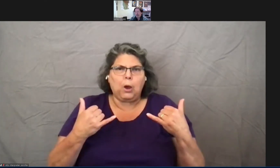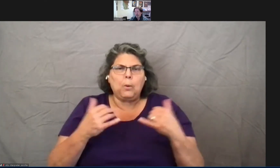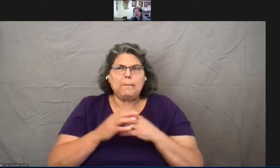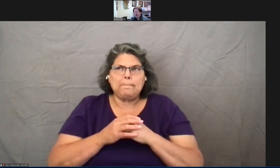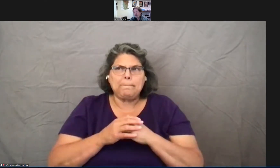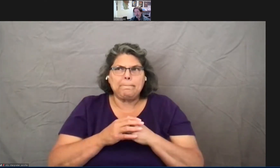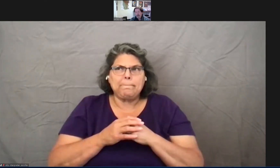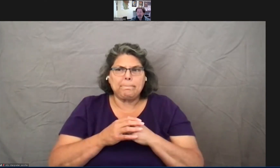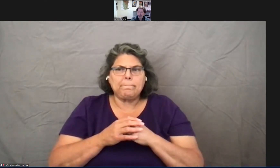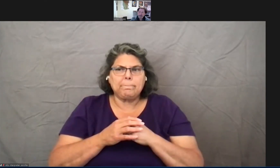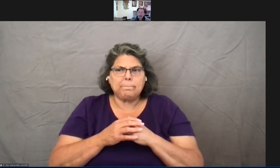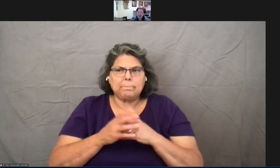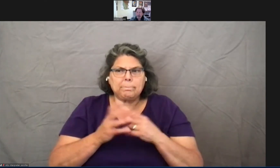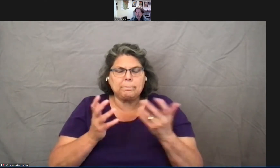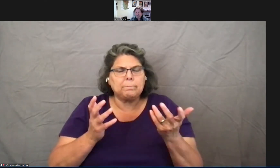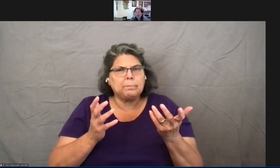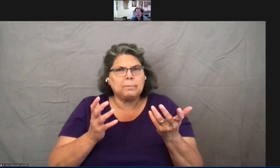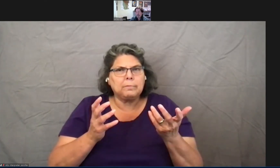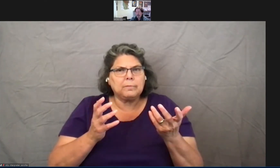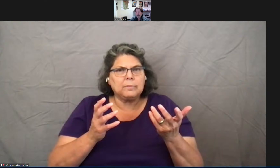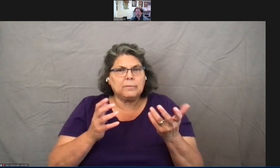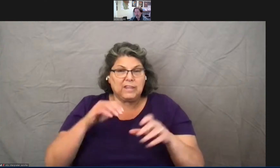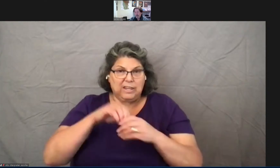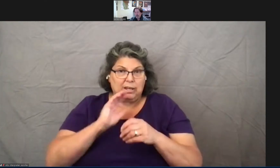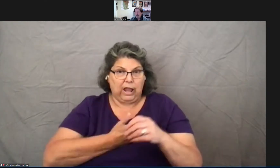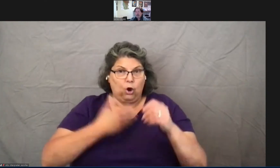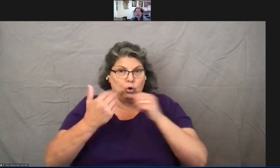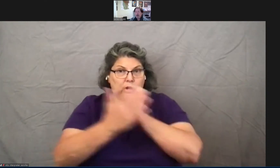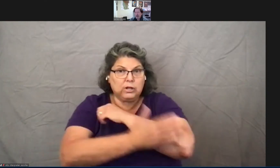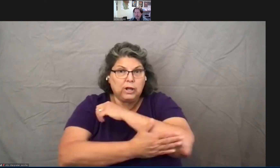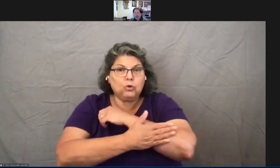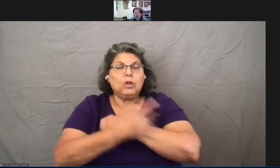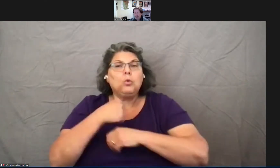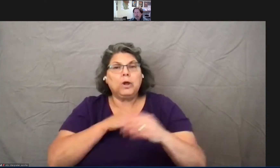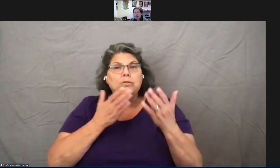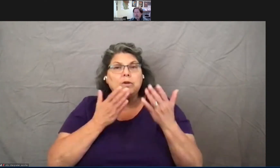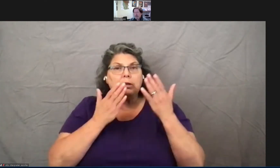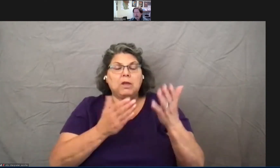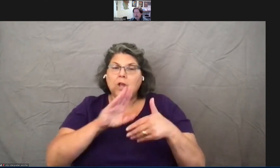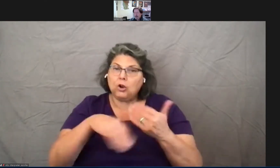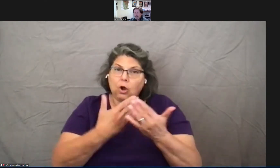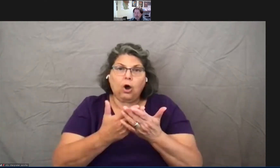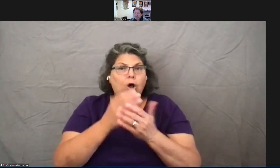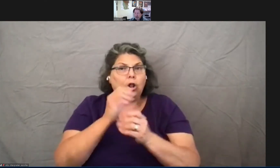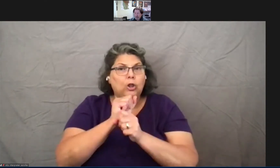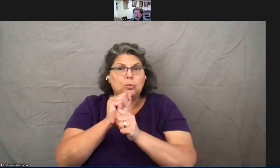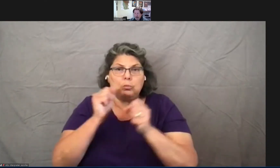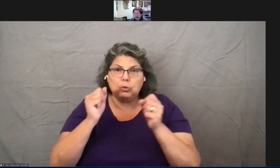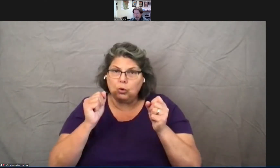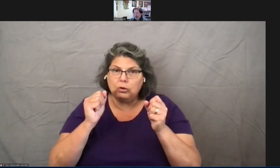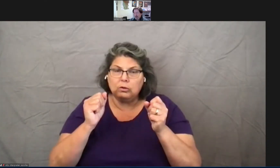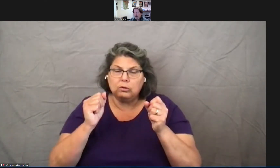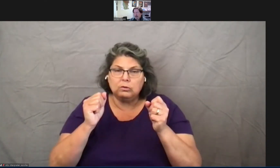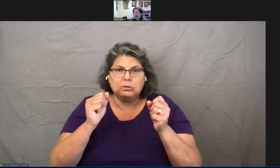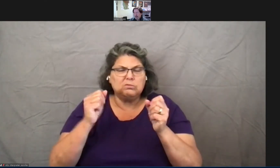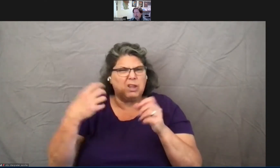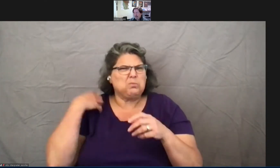And within the county, we're making the recommendation that all employers follow a similar